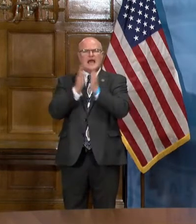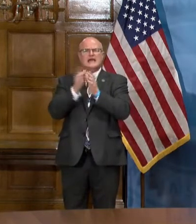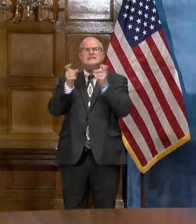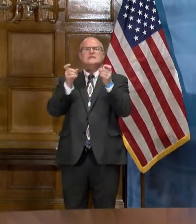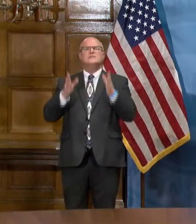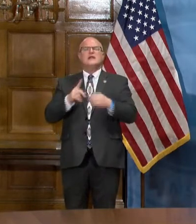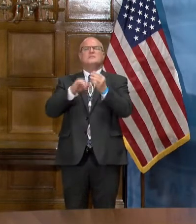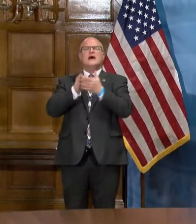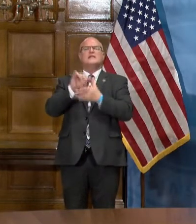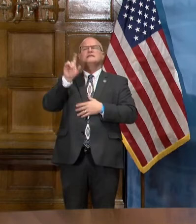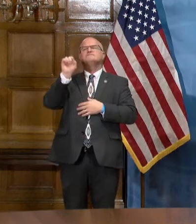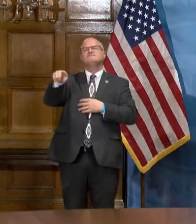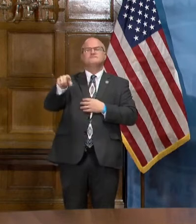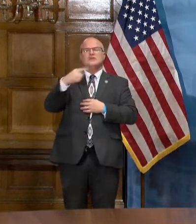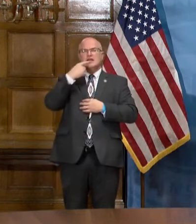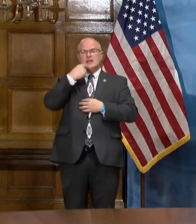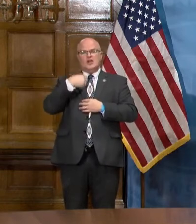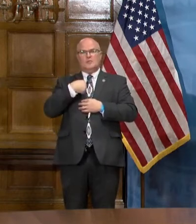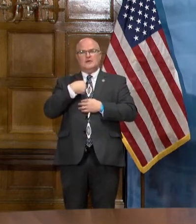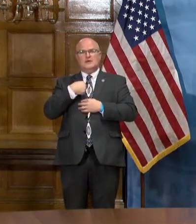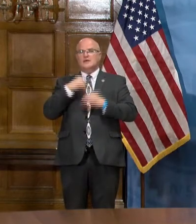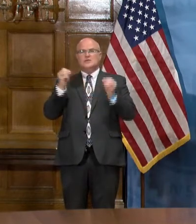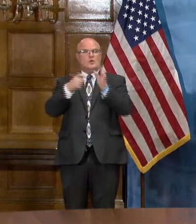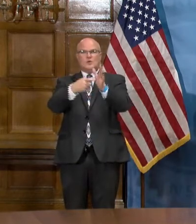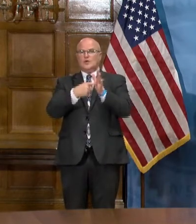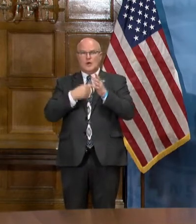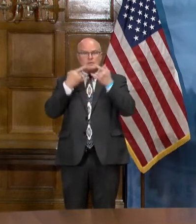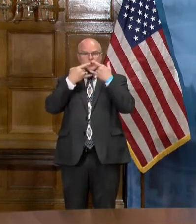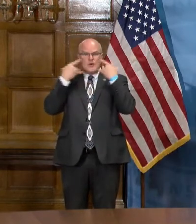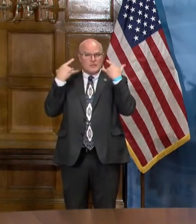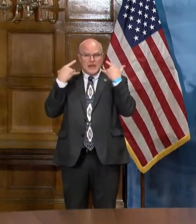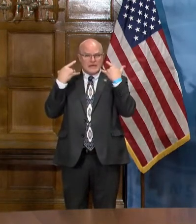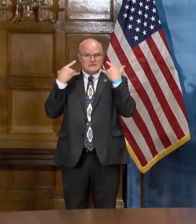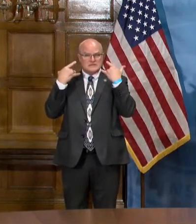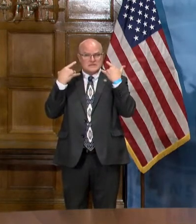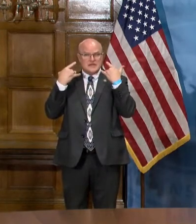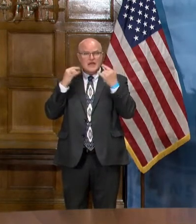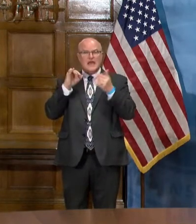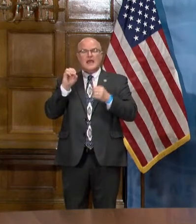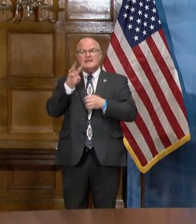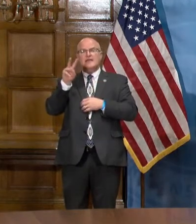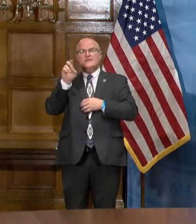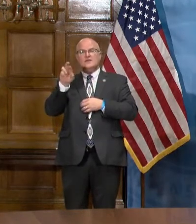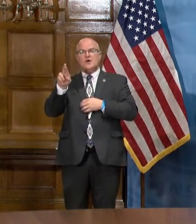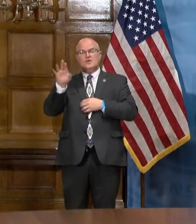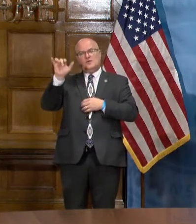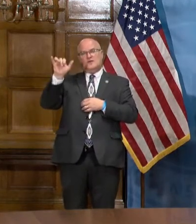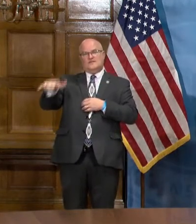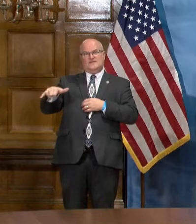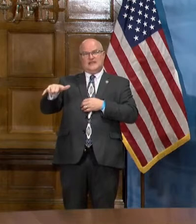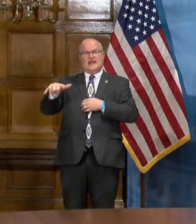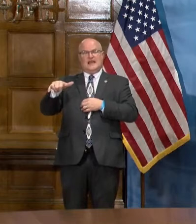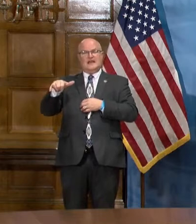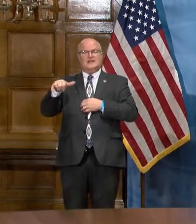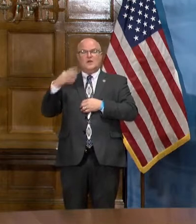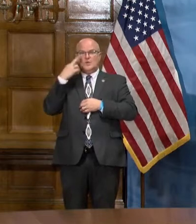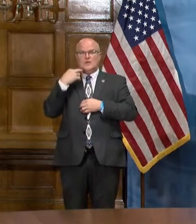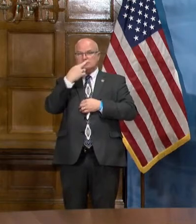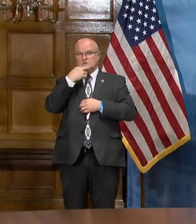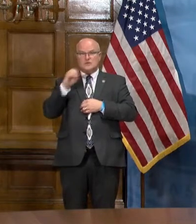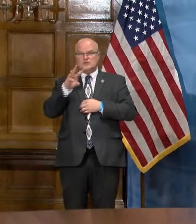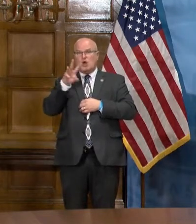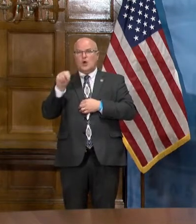manager about this who told me there is no requirement to wear masks and that the owner of the franchise, who owns several